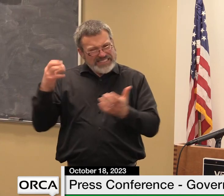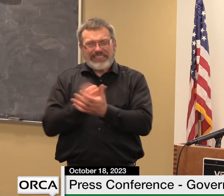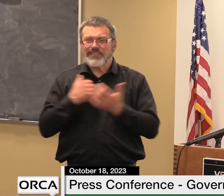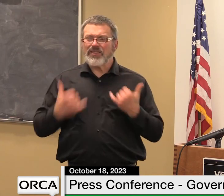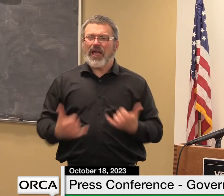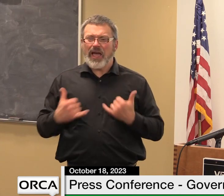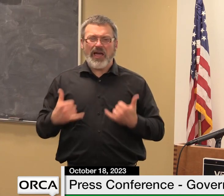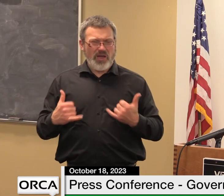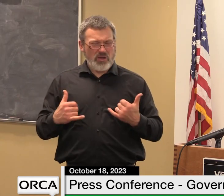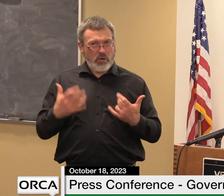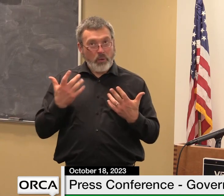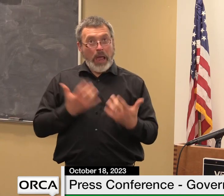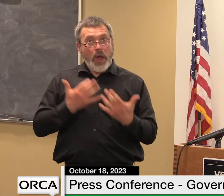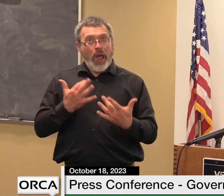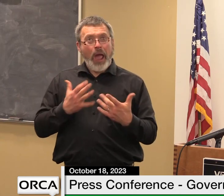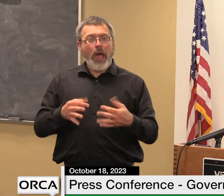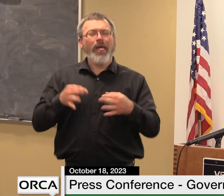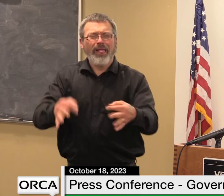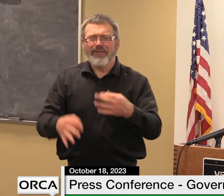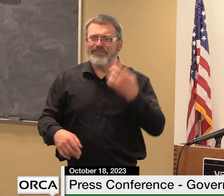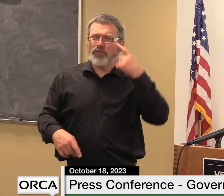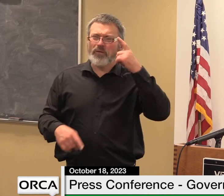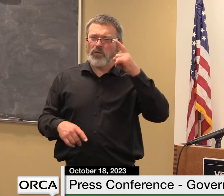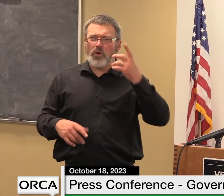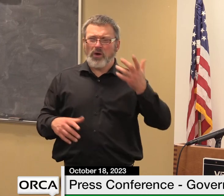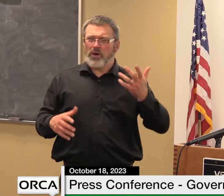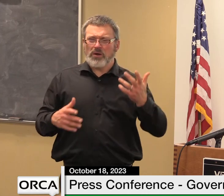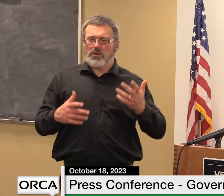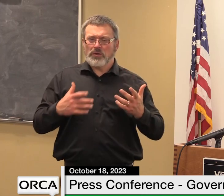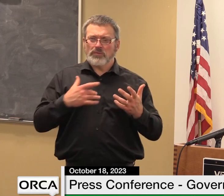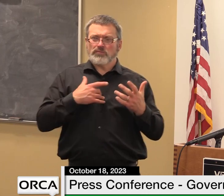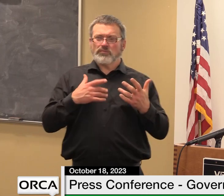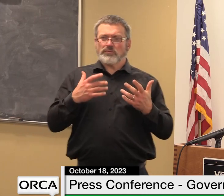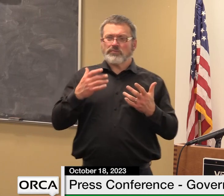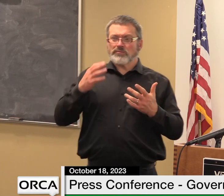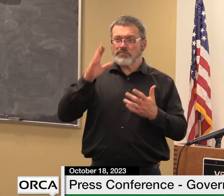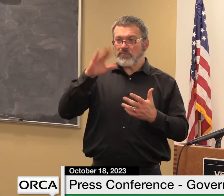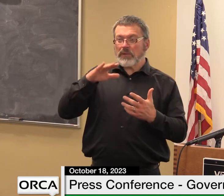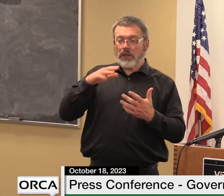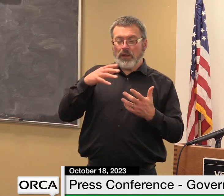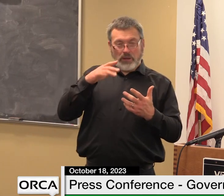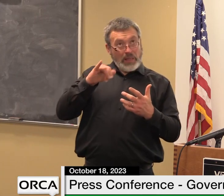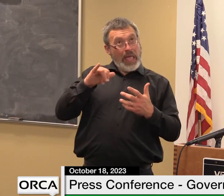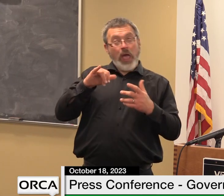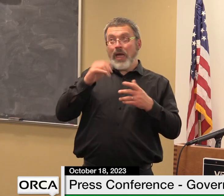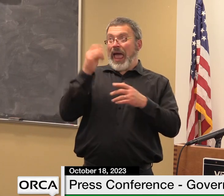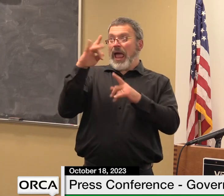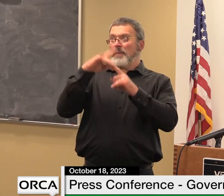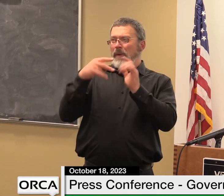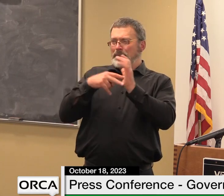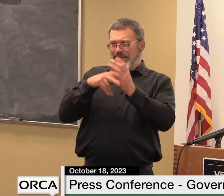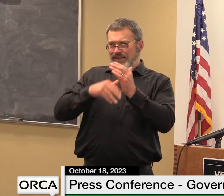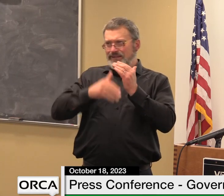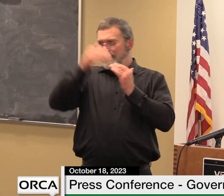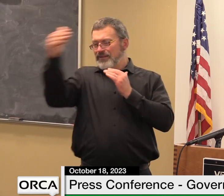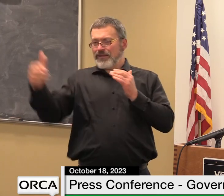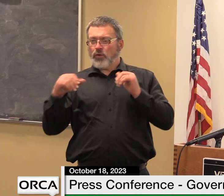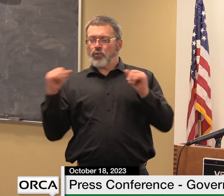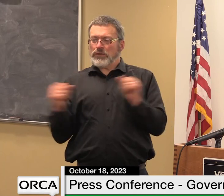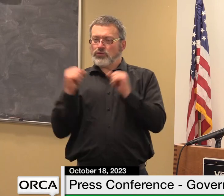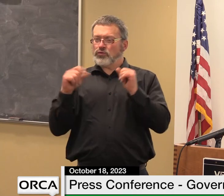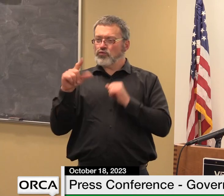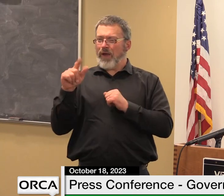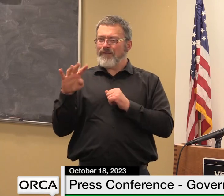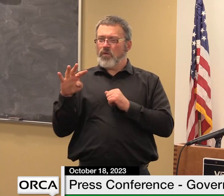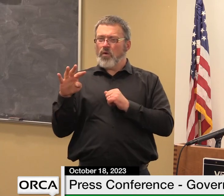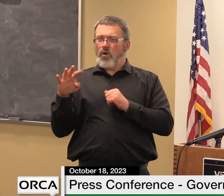that 18 months will expire in the middle of next winter, not this coming winter, the next winter. Why not ask the extension now just